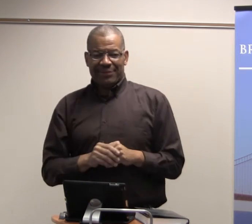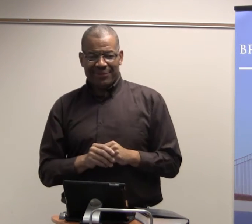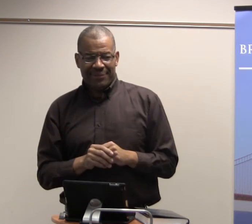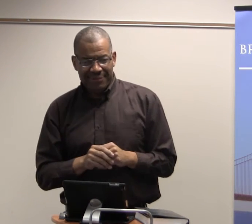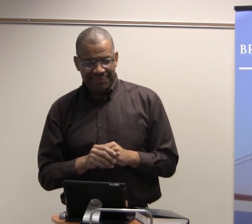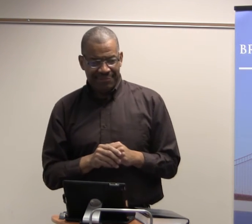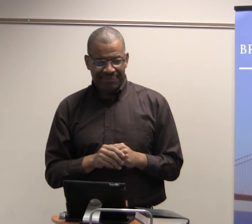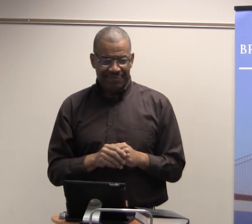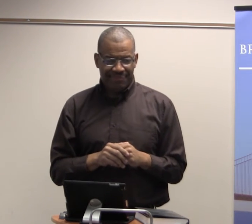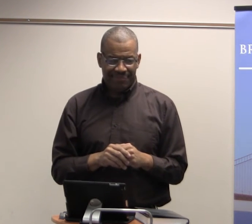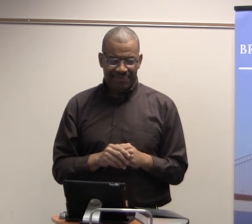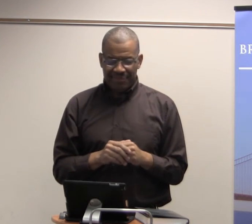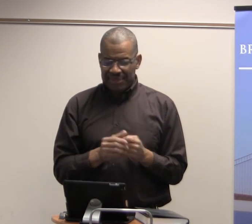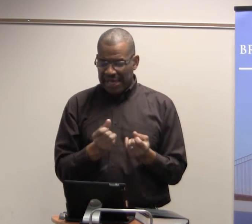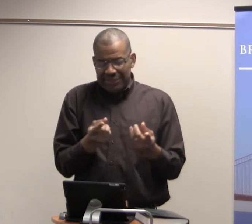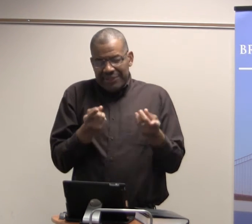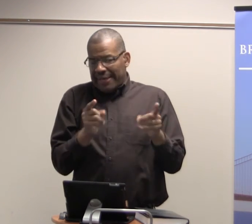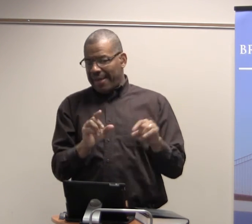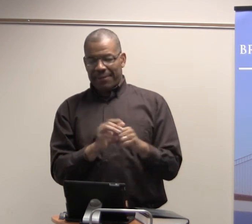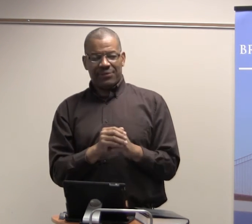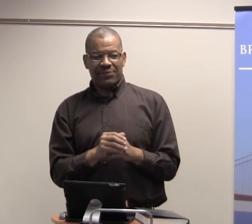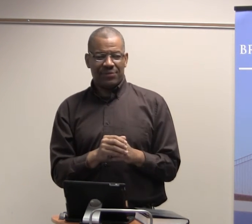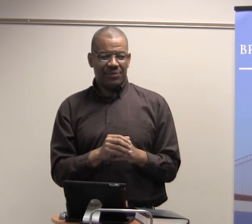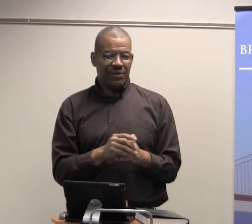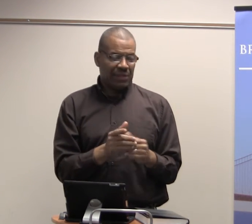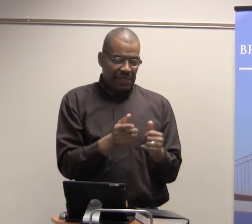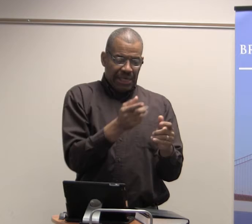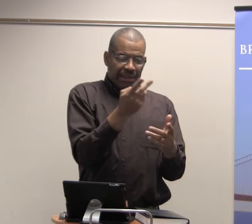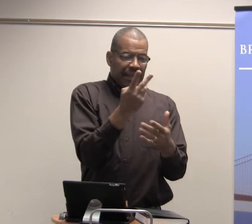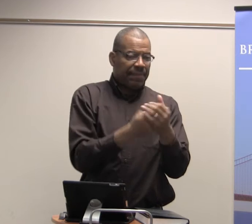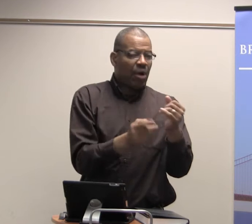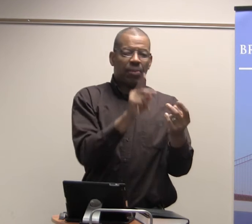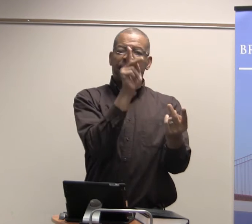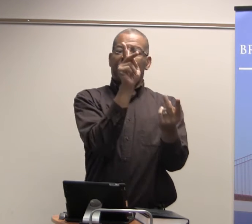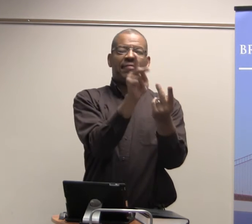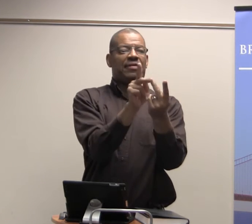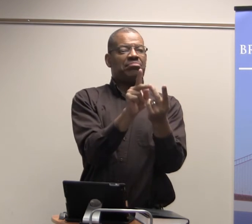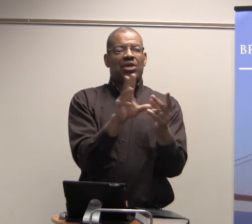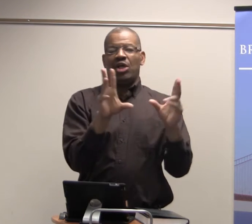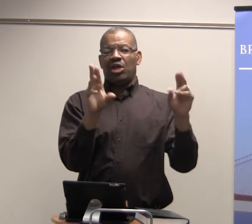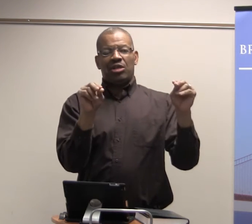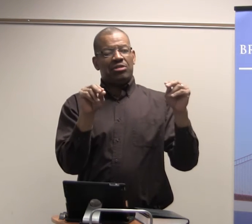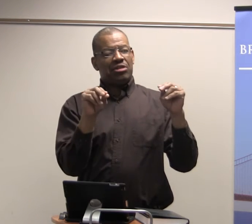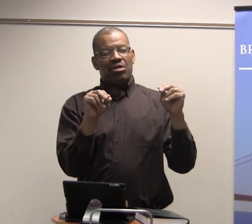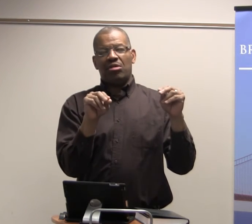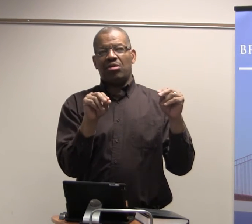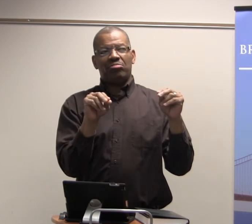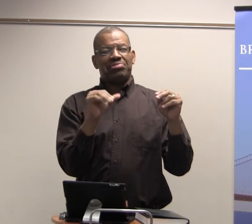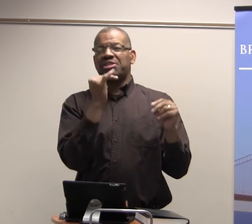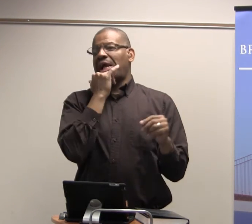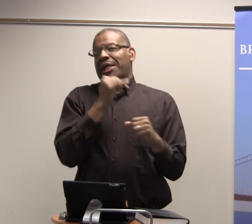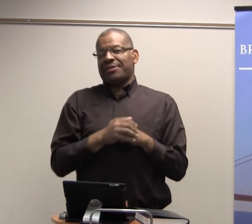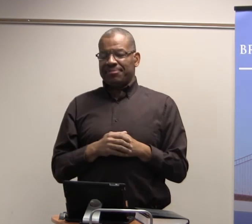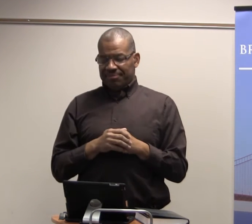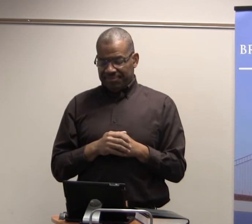happens. How this happens. Before preparing, no mistake.